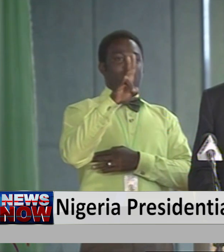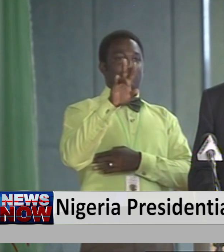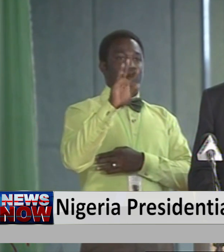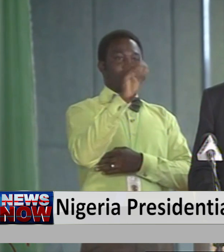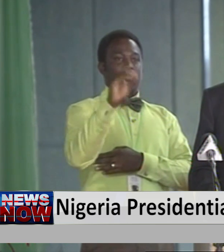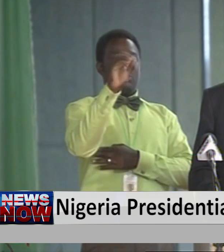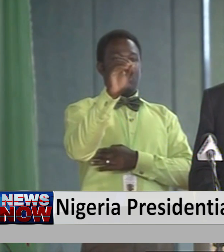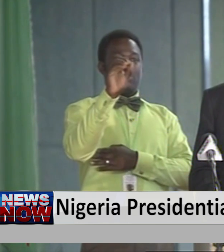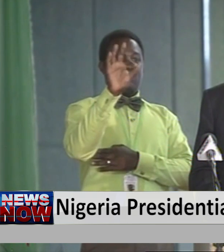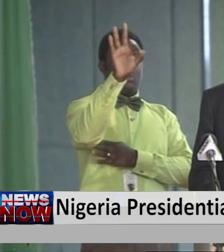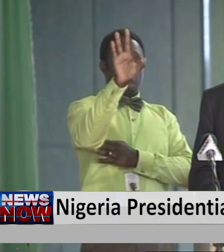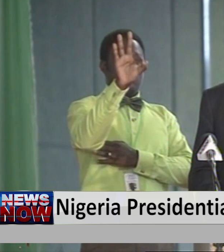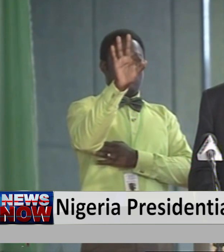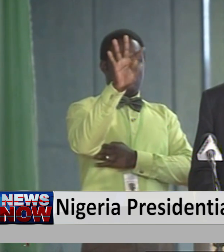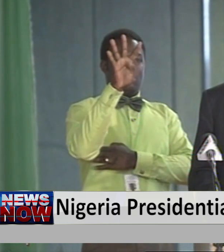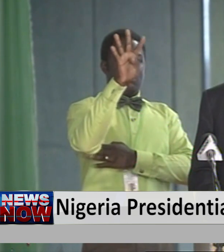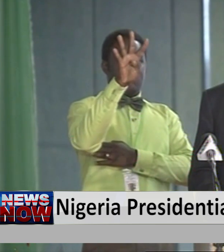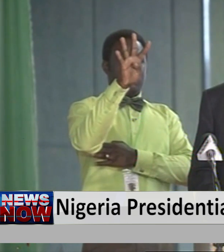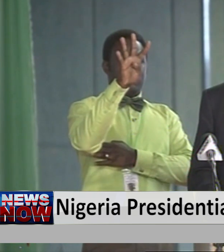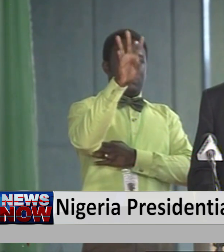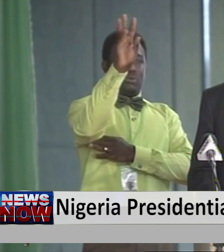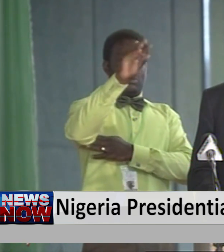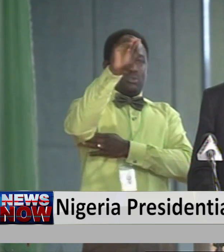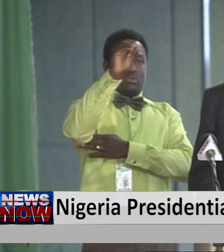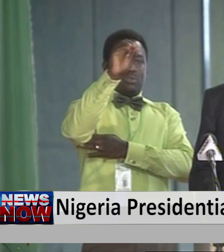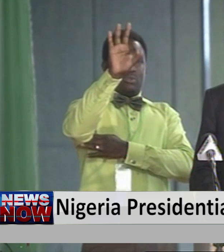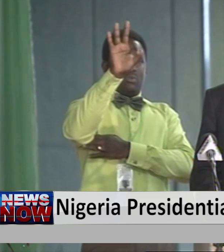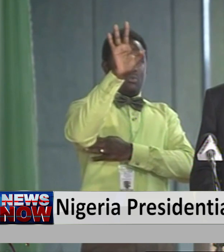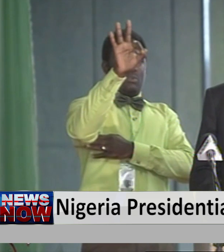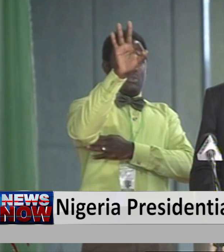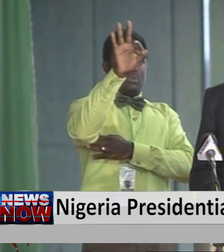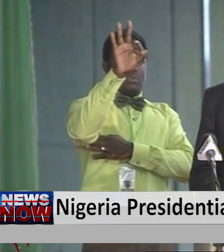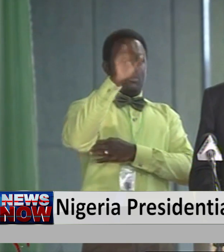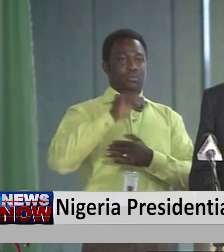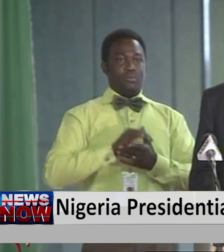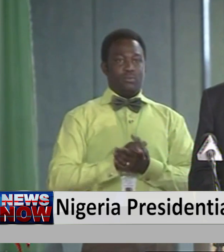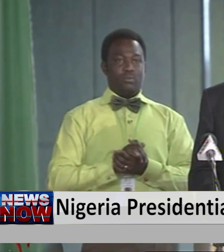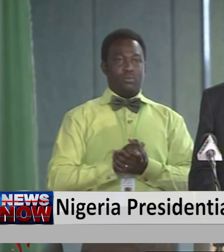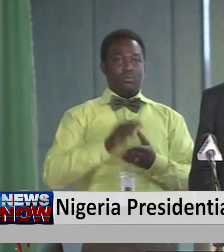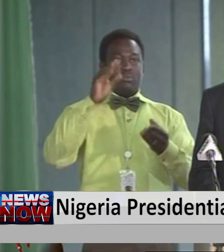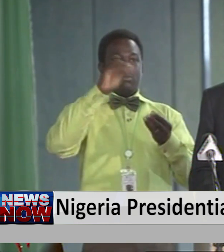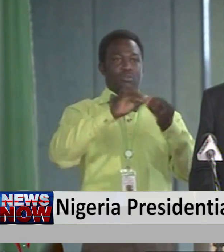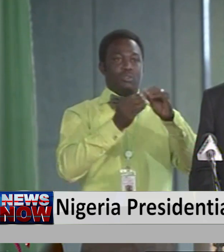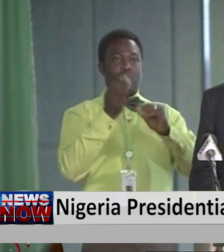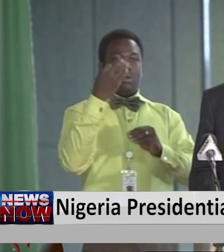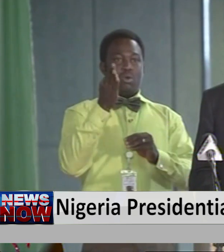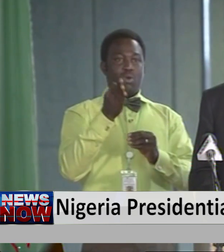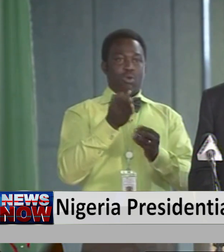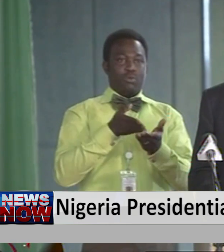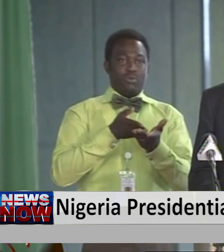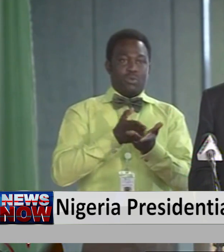1,709,409. Number of